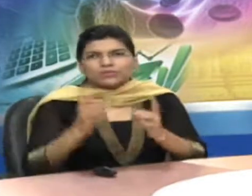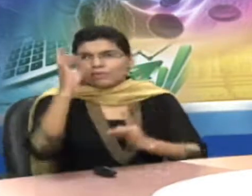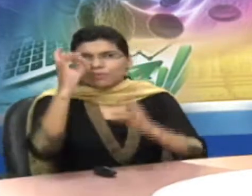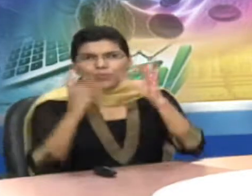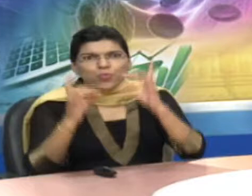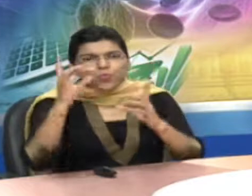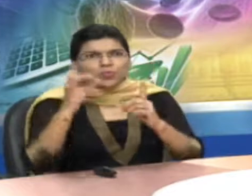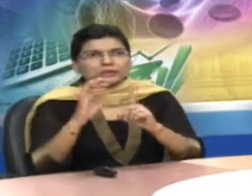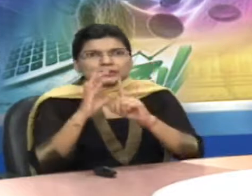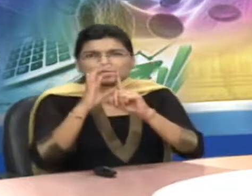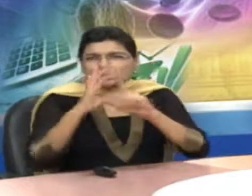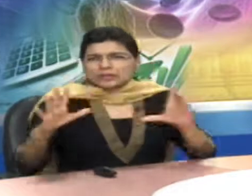adventure.